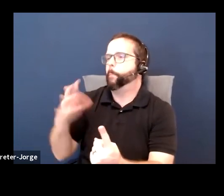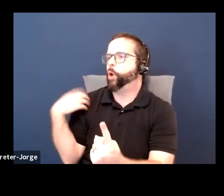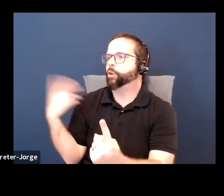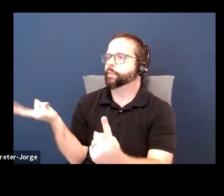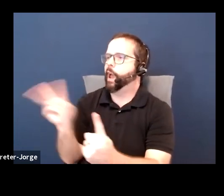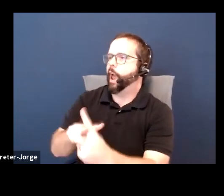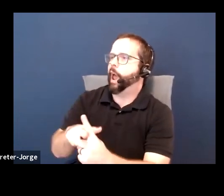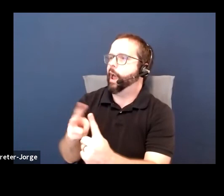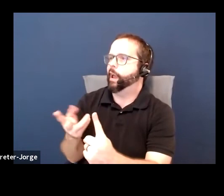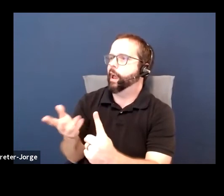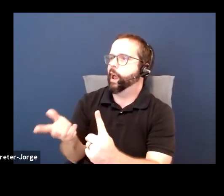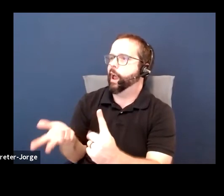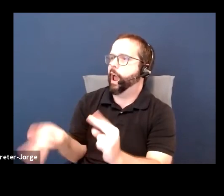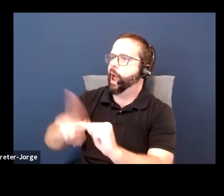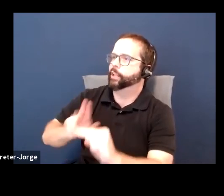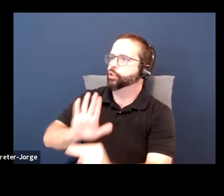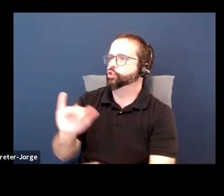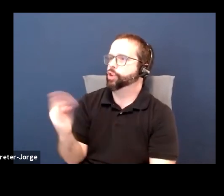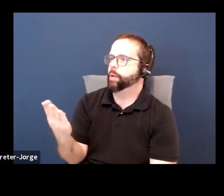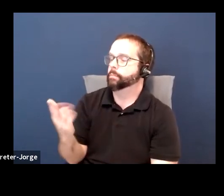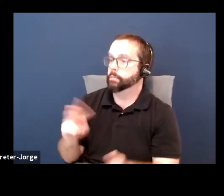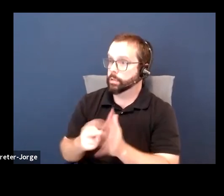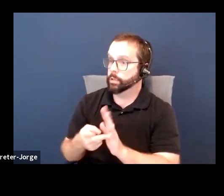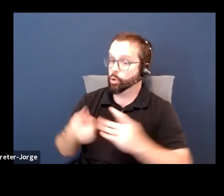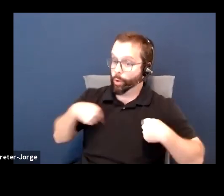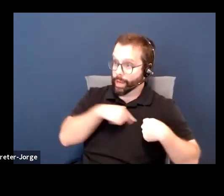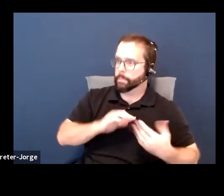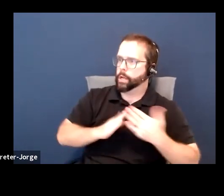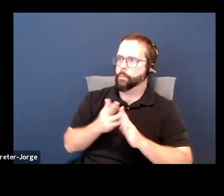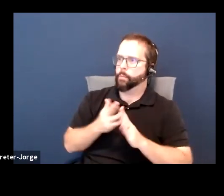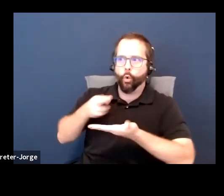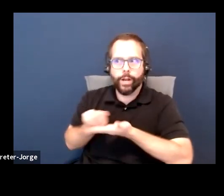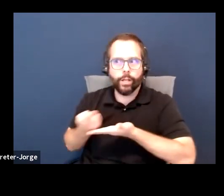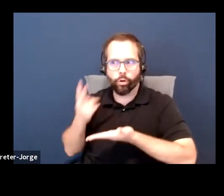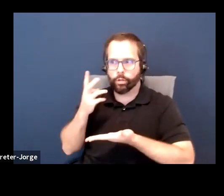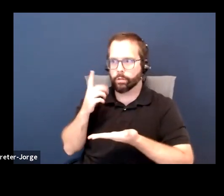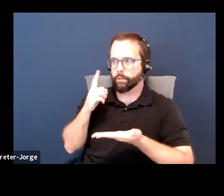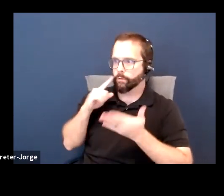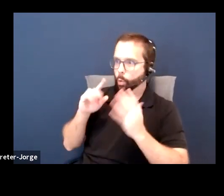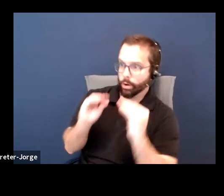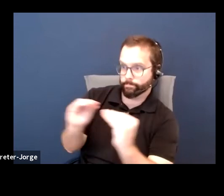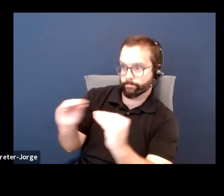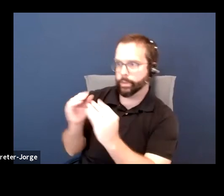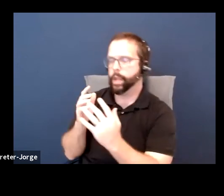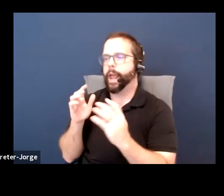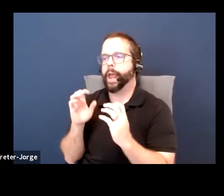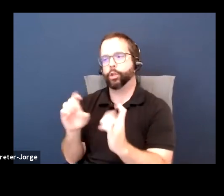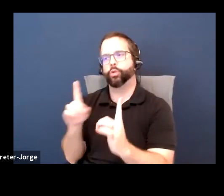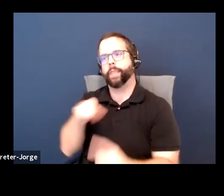and educate that person or the government in general about what their responsibilities are.